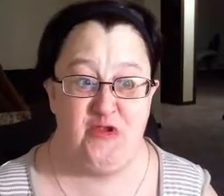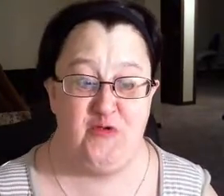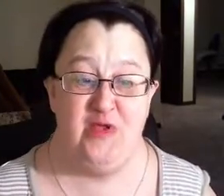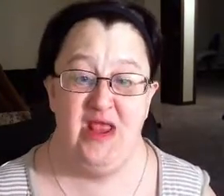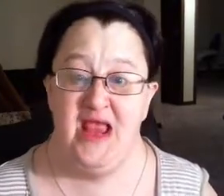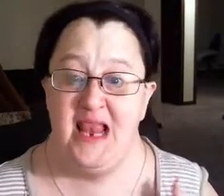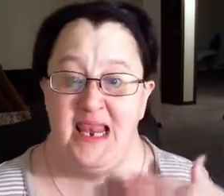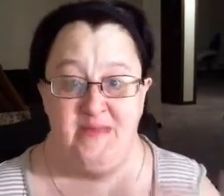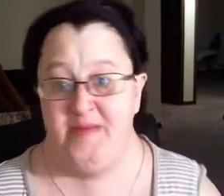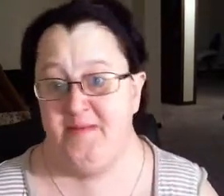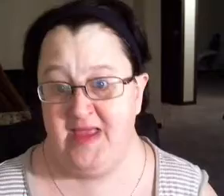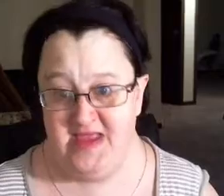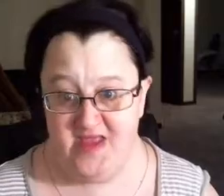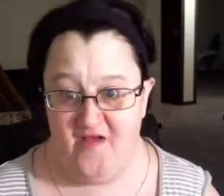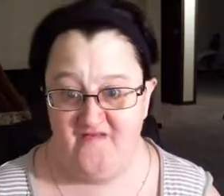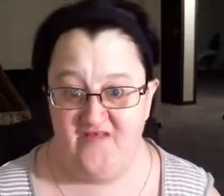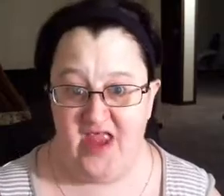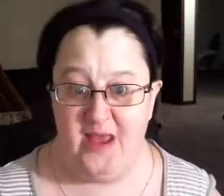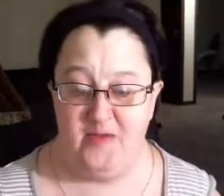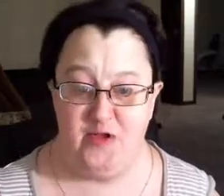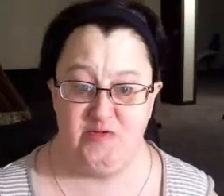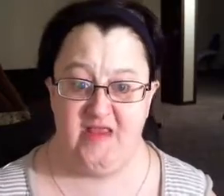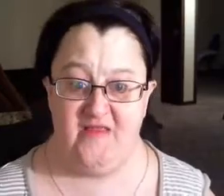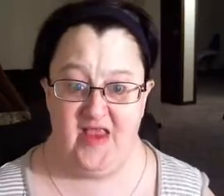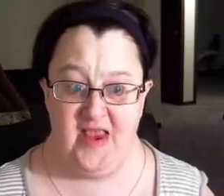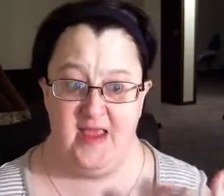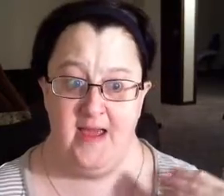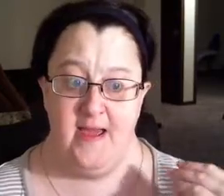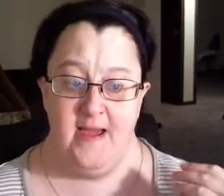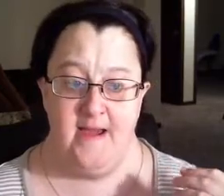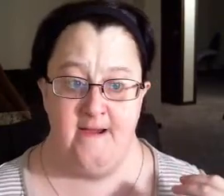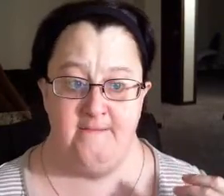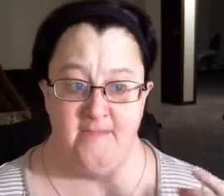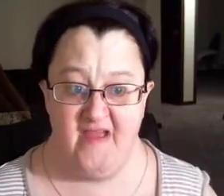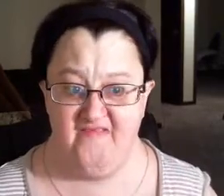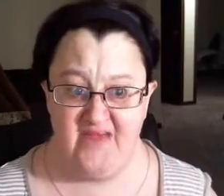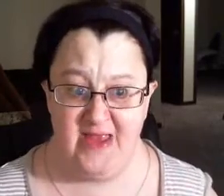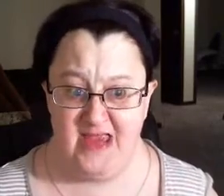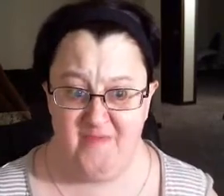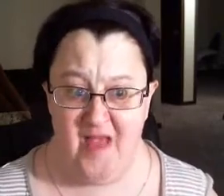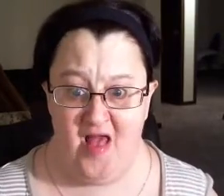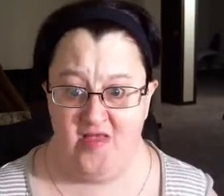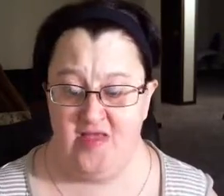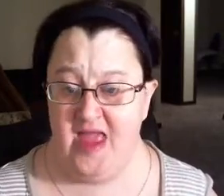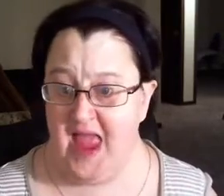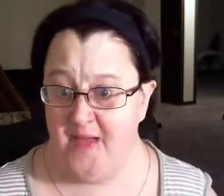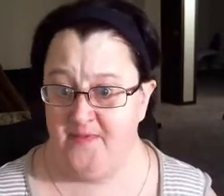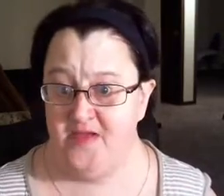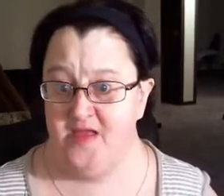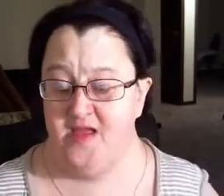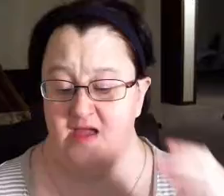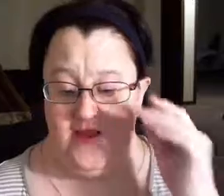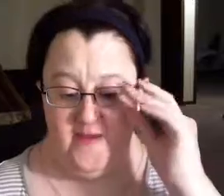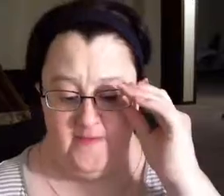to limit myself and i've been using the uh my fitness pal app um